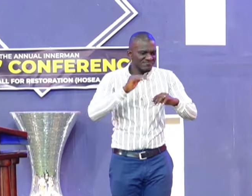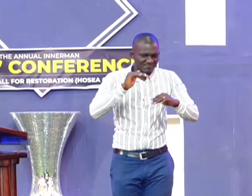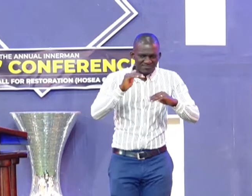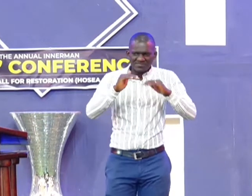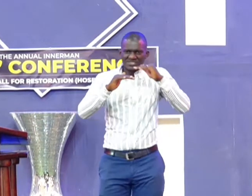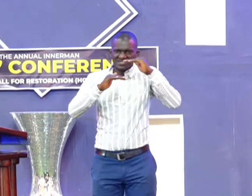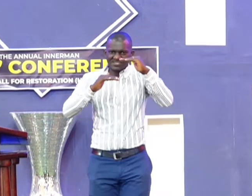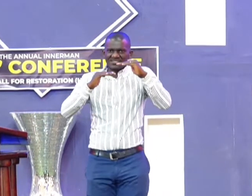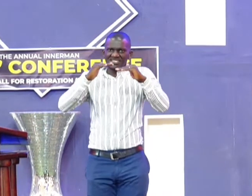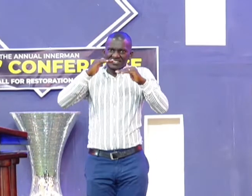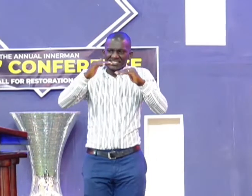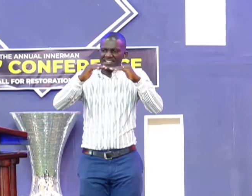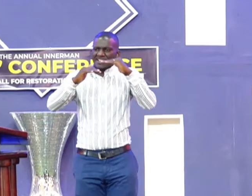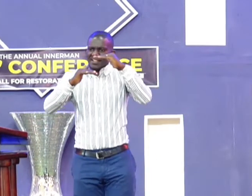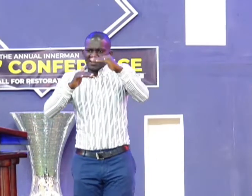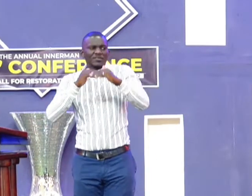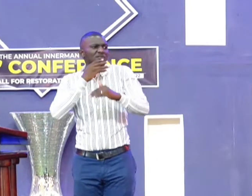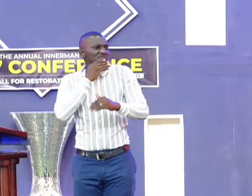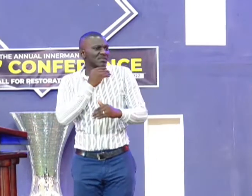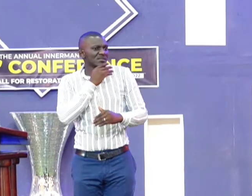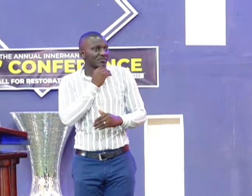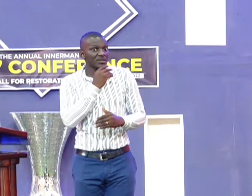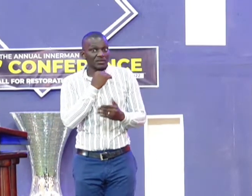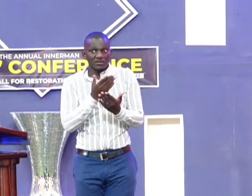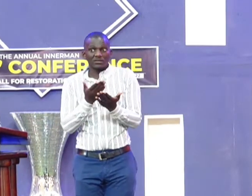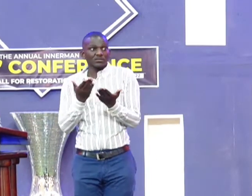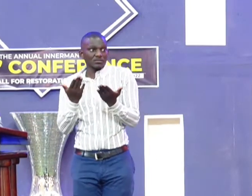has taken us through all the categories of different men.